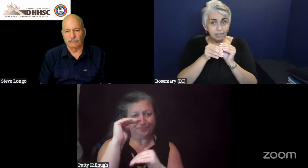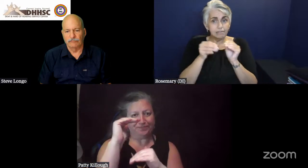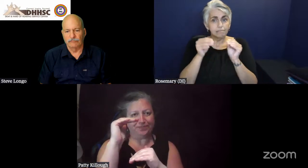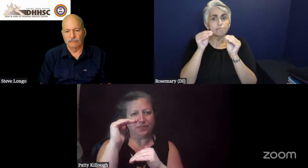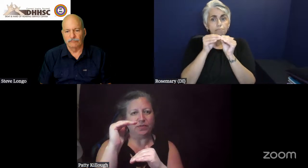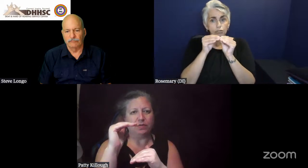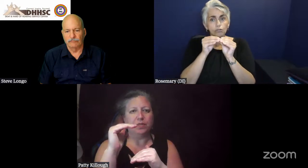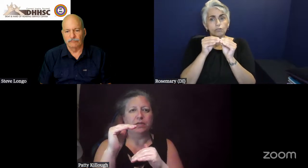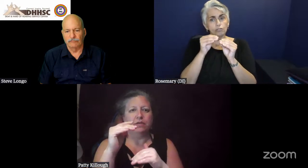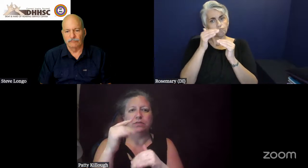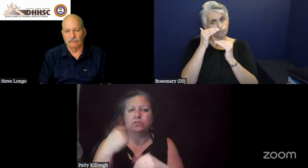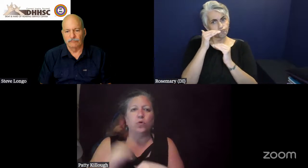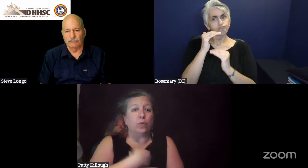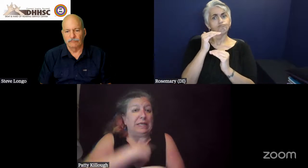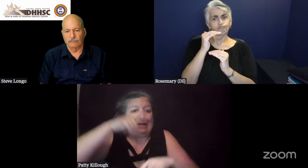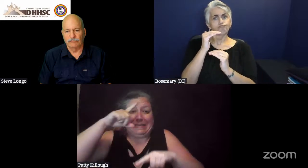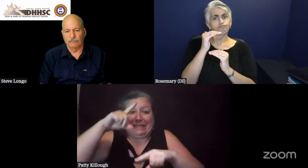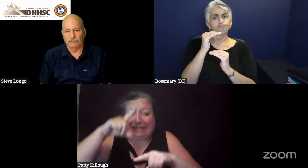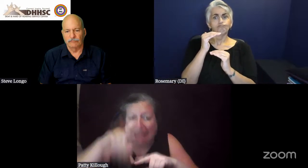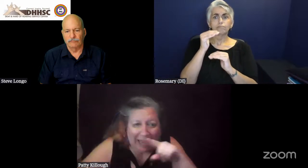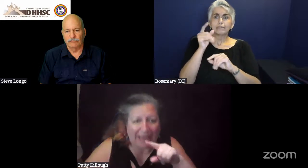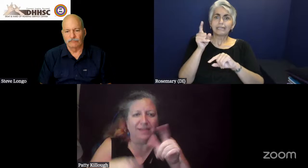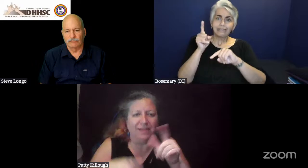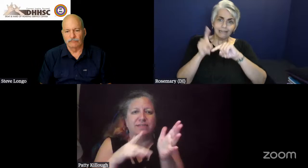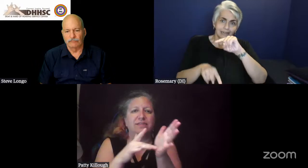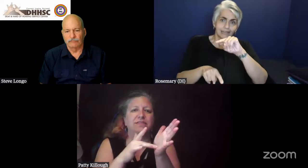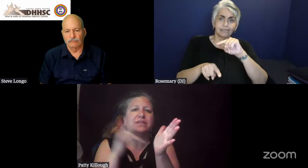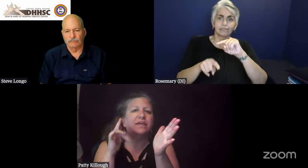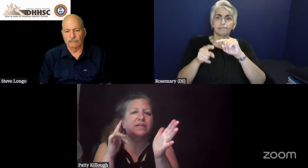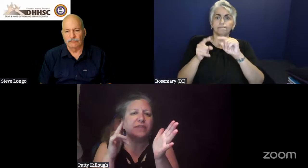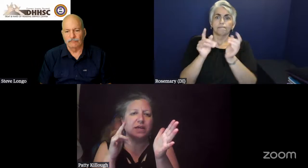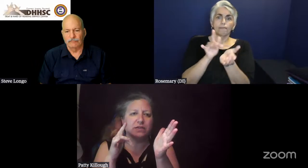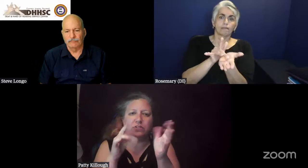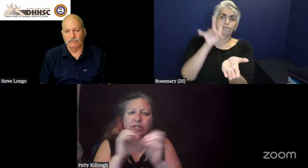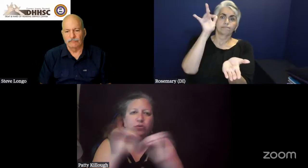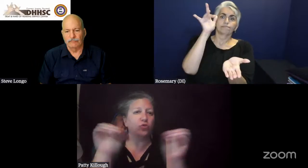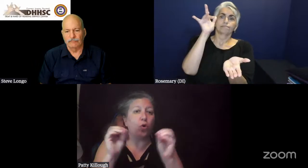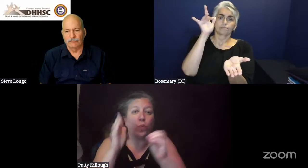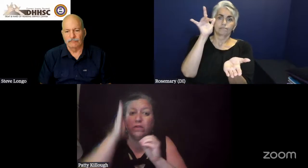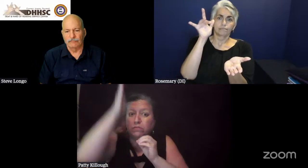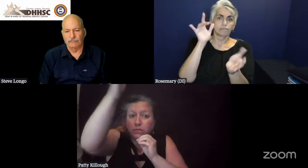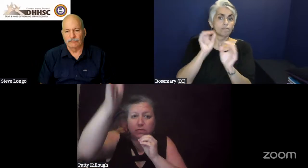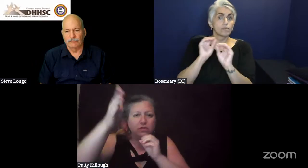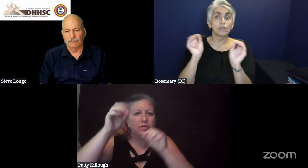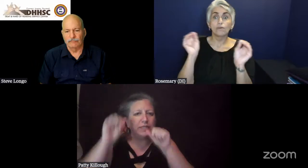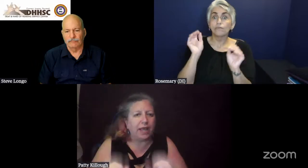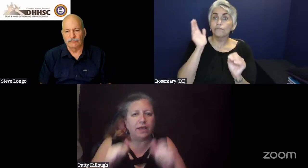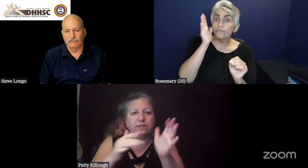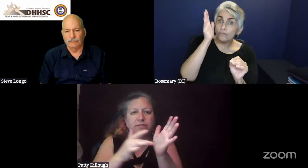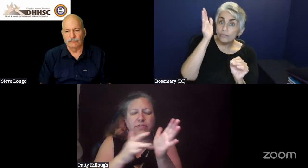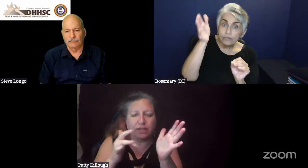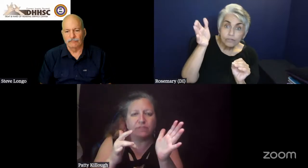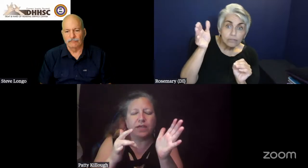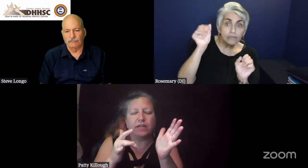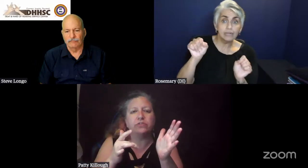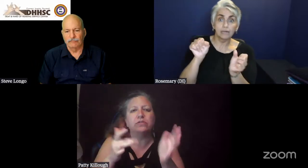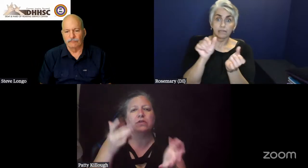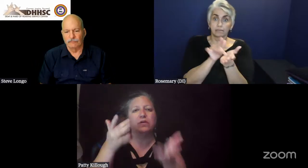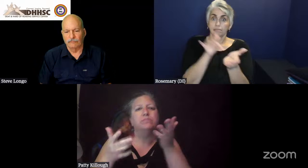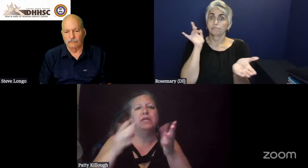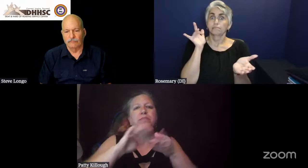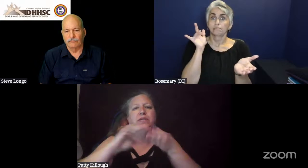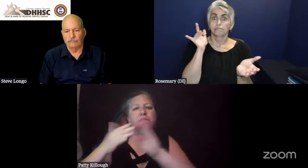So that made me think, should we add more limits that people, so that people can't take